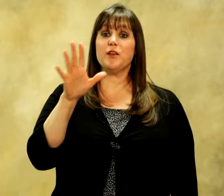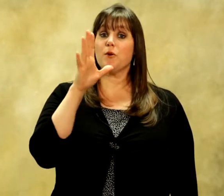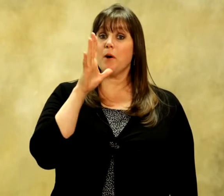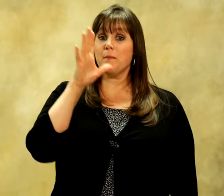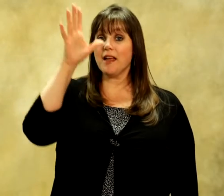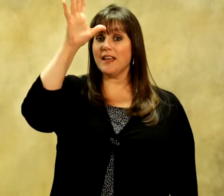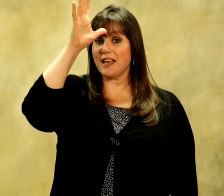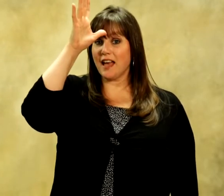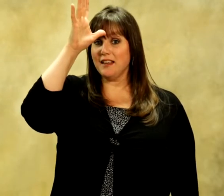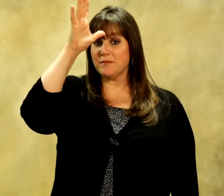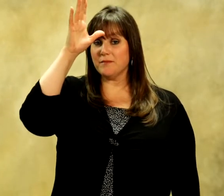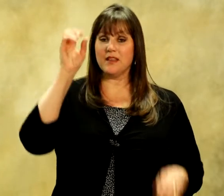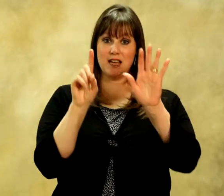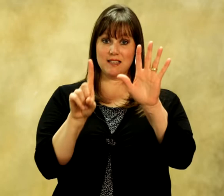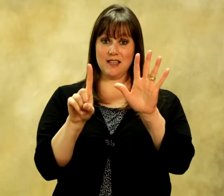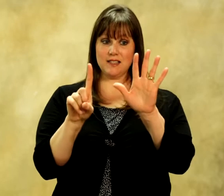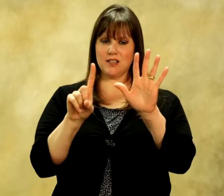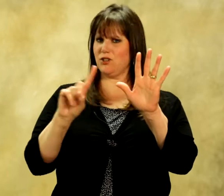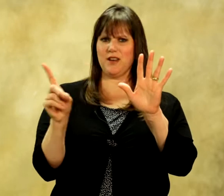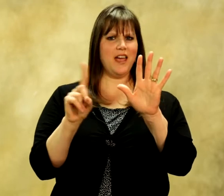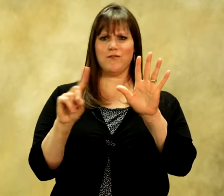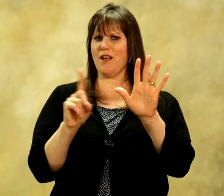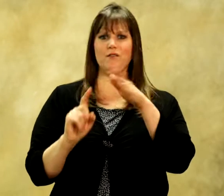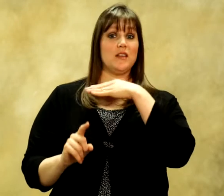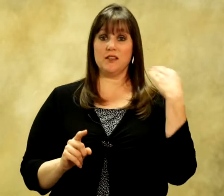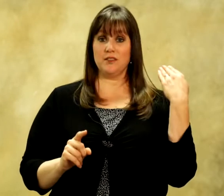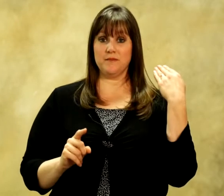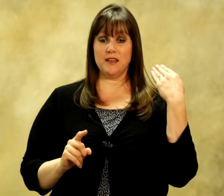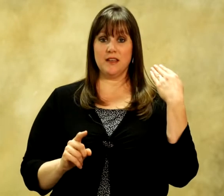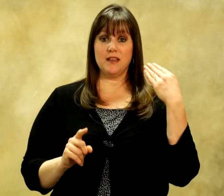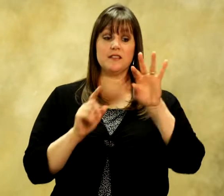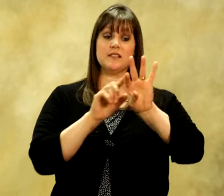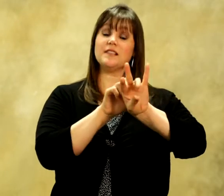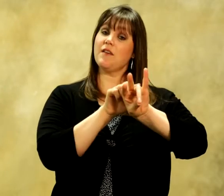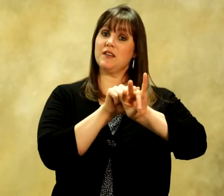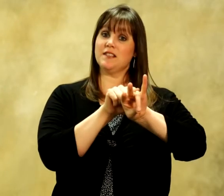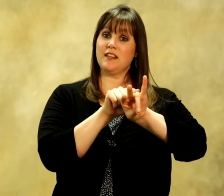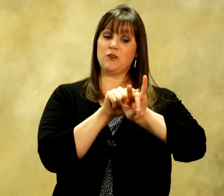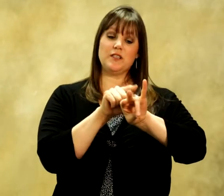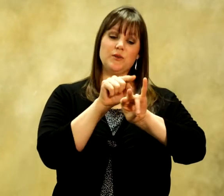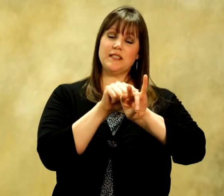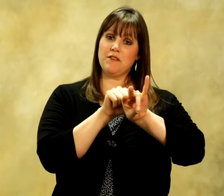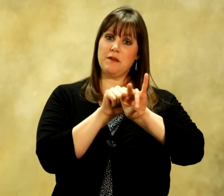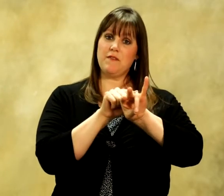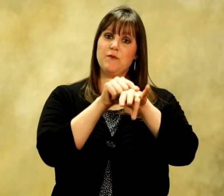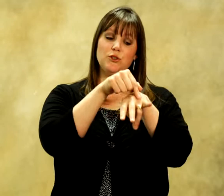your mom and dad. 6, don't ever, ever kill. This is a 7 in sign language. So 7, be faithful to